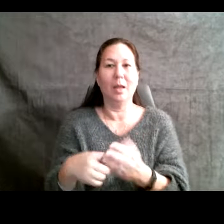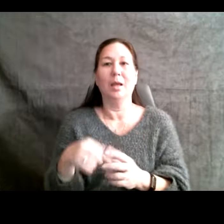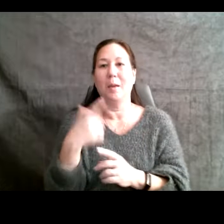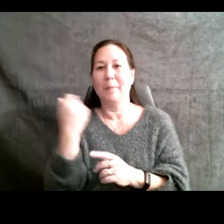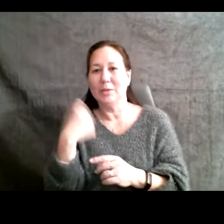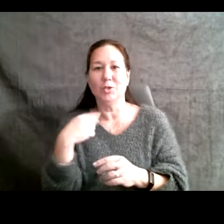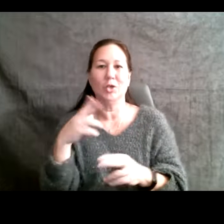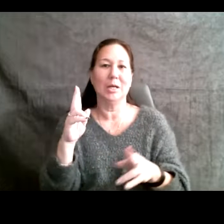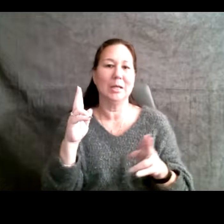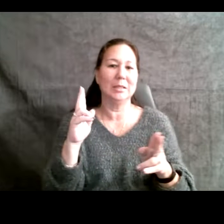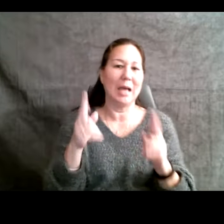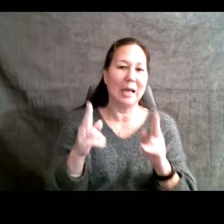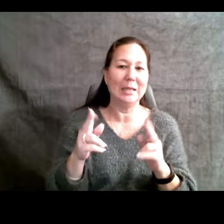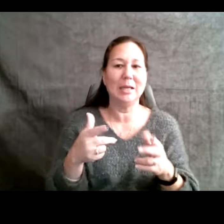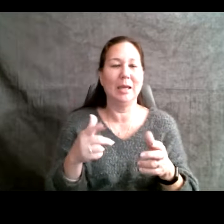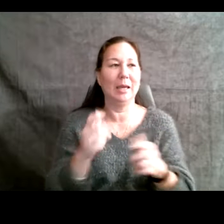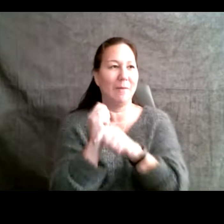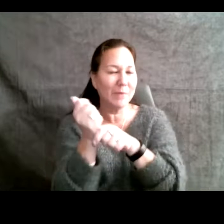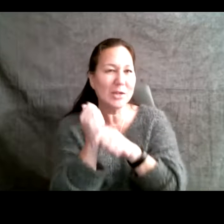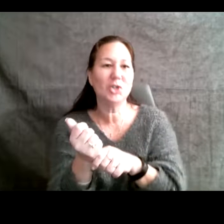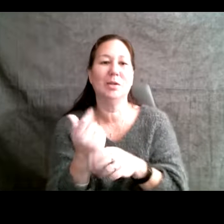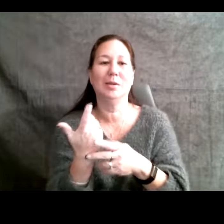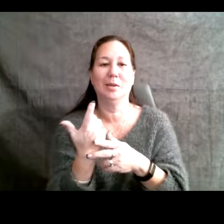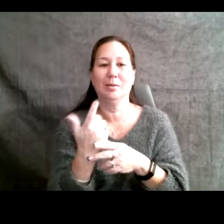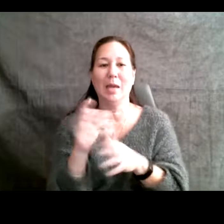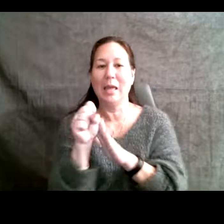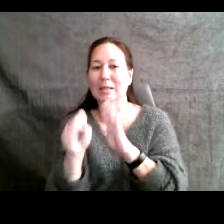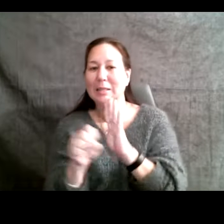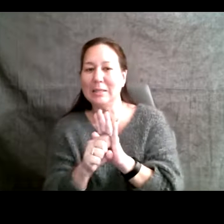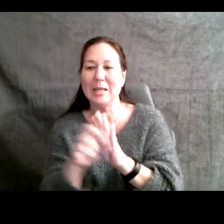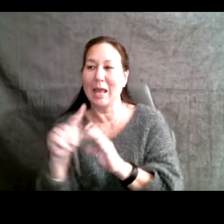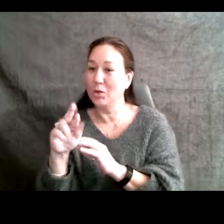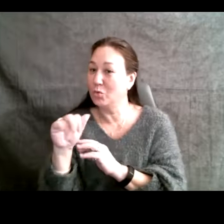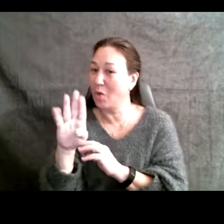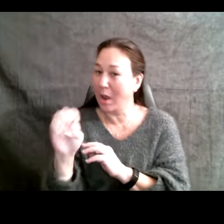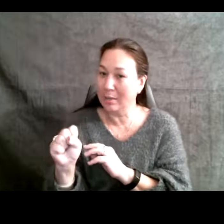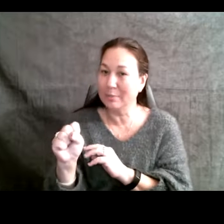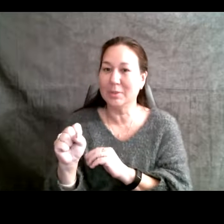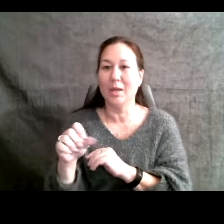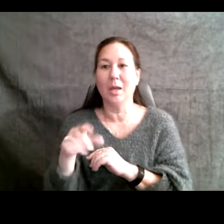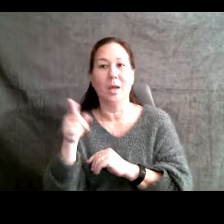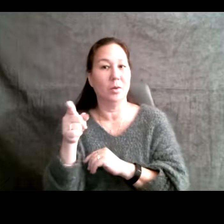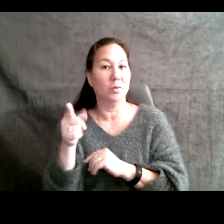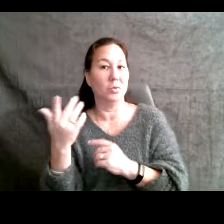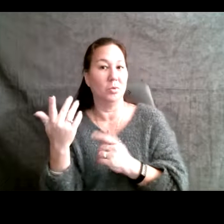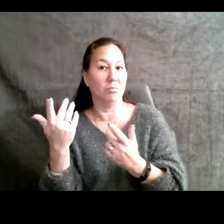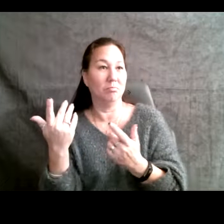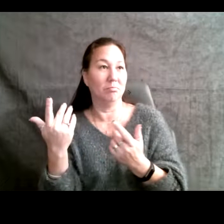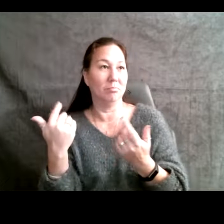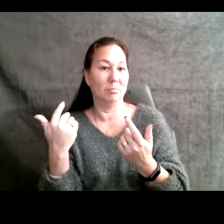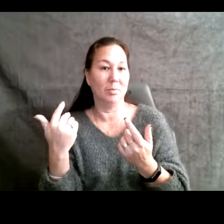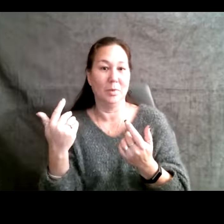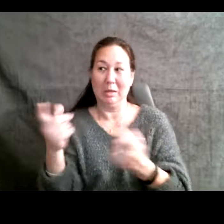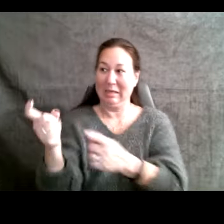on reservation. State tribes, well, what is your reservation? Is it your allotted lands from the lands that you originally had? You